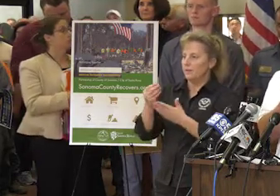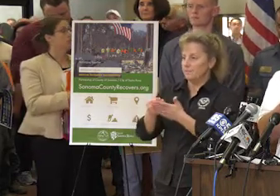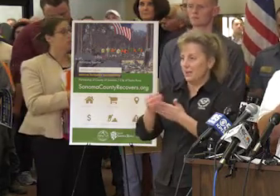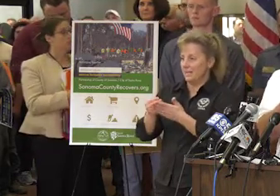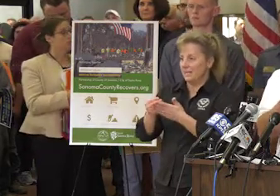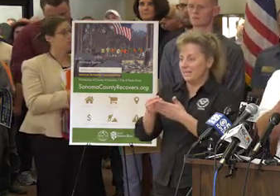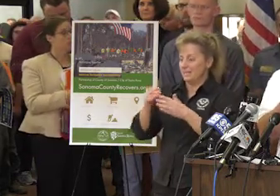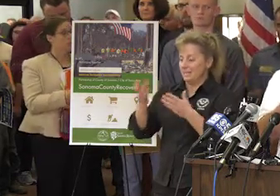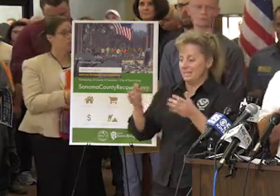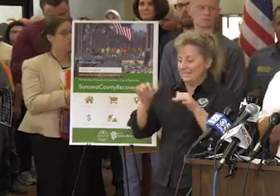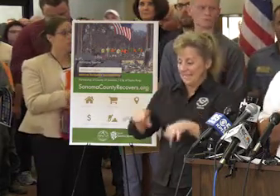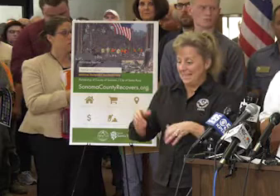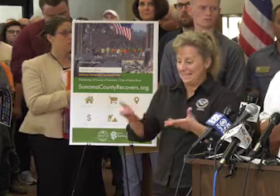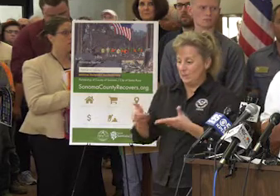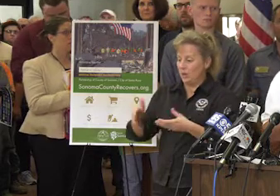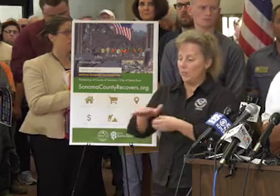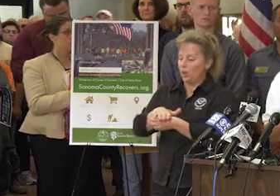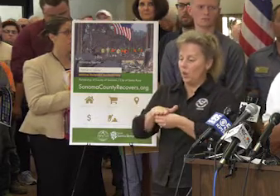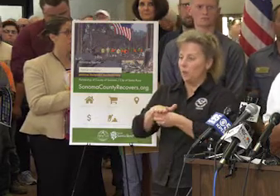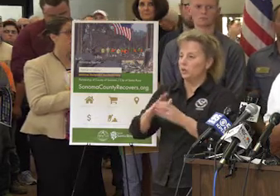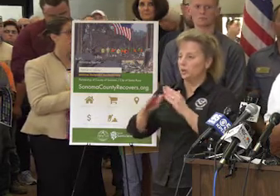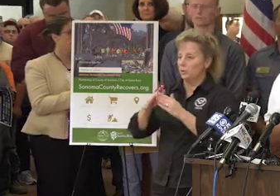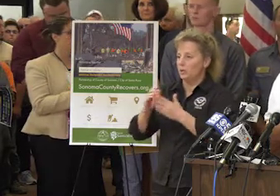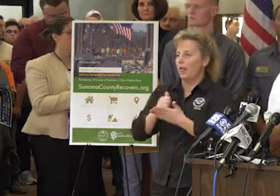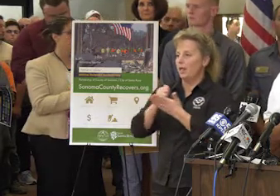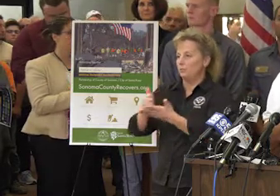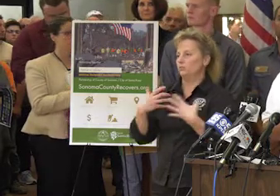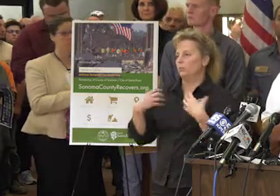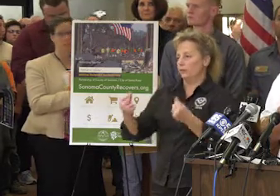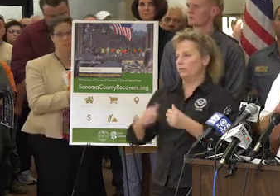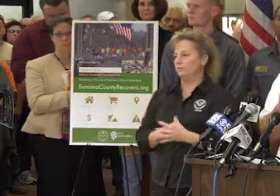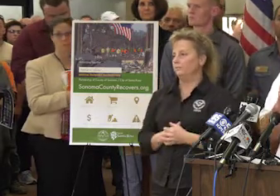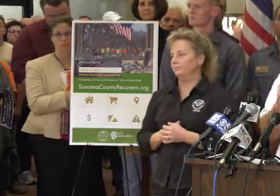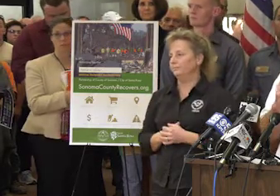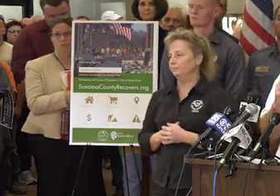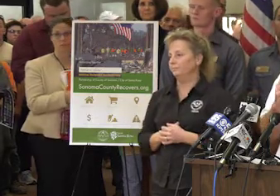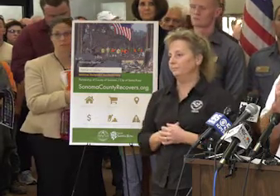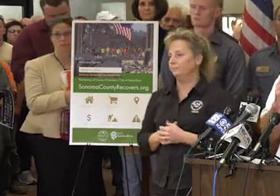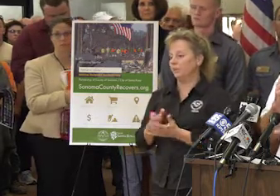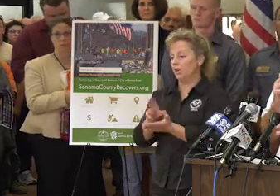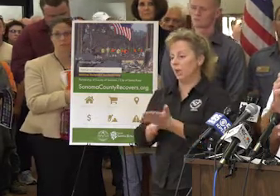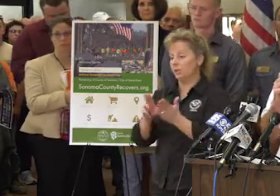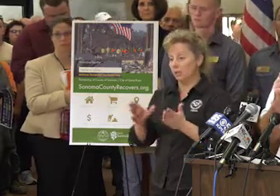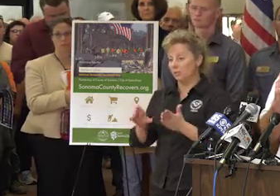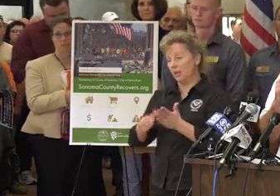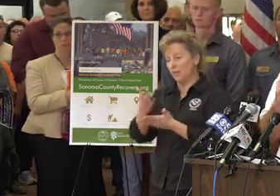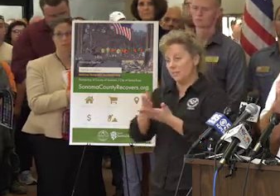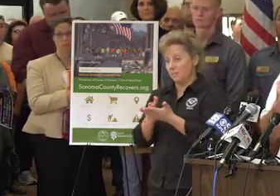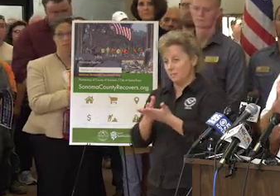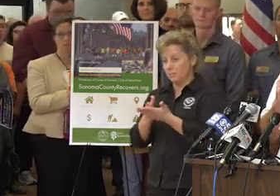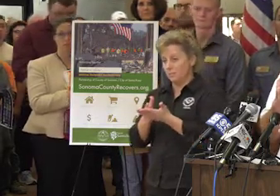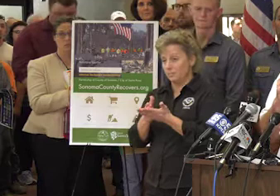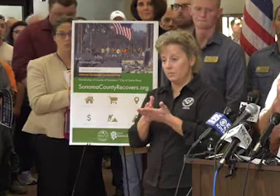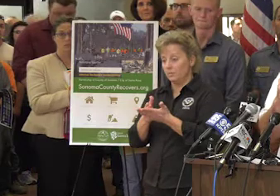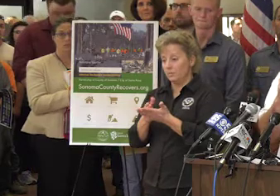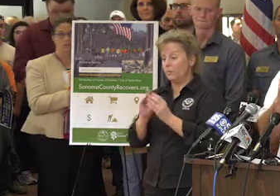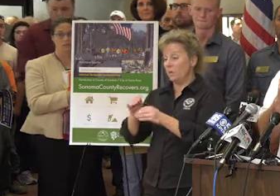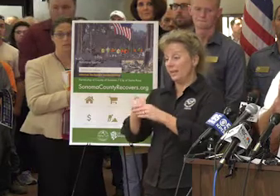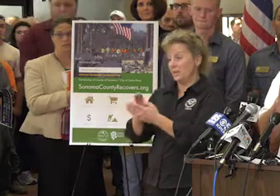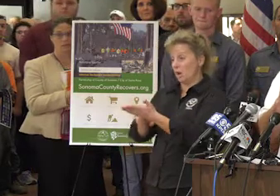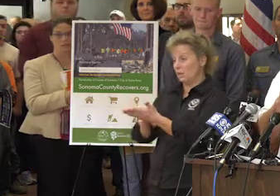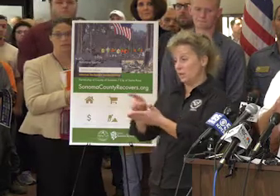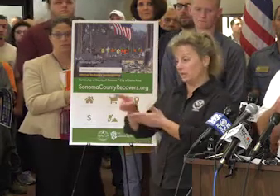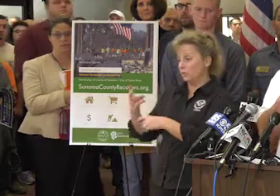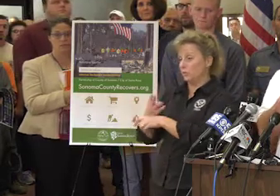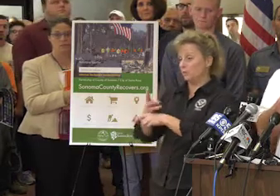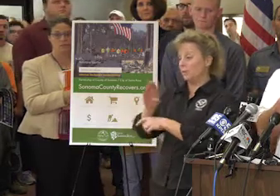within the community and helps you get back on your feet. The contractors, one of the other pieces that we've put into their contract,